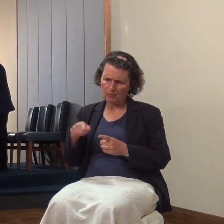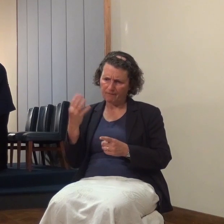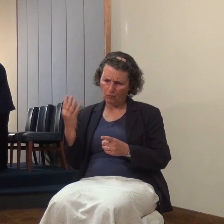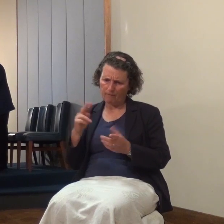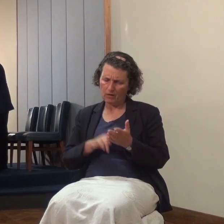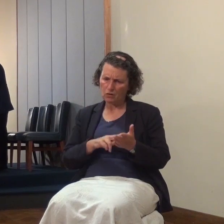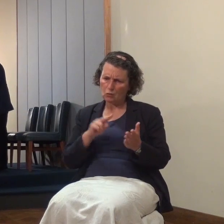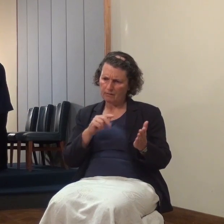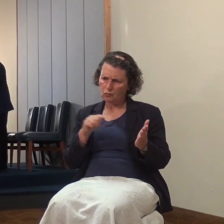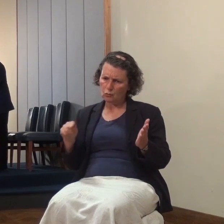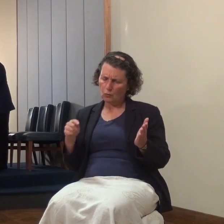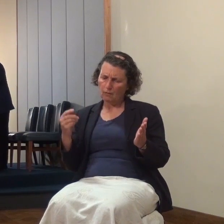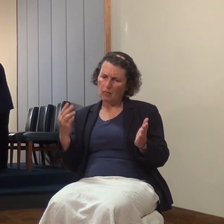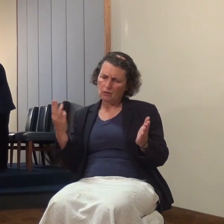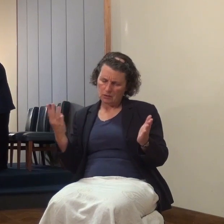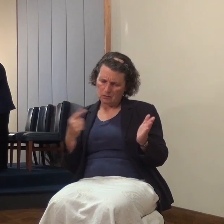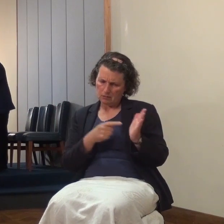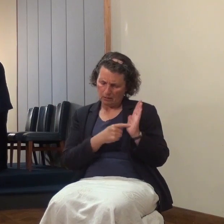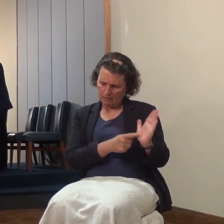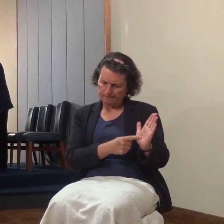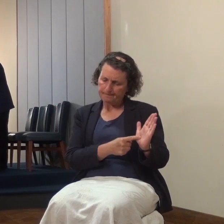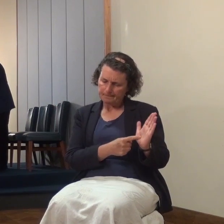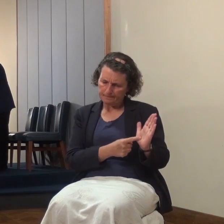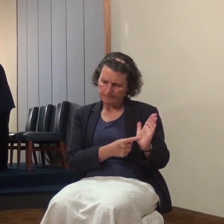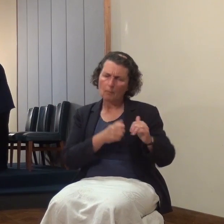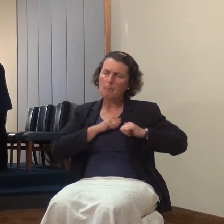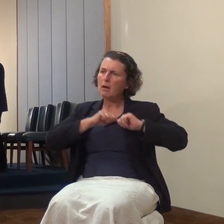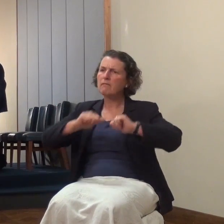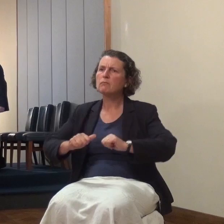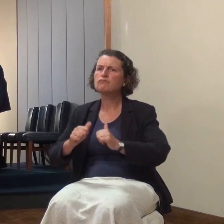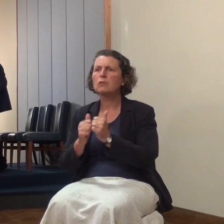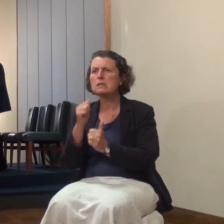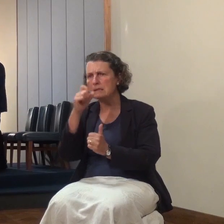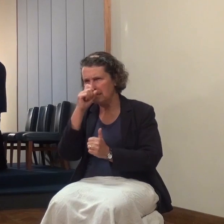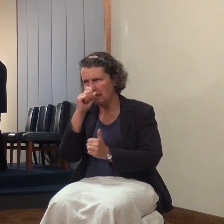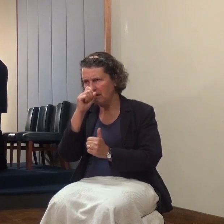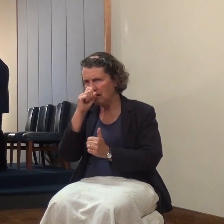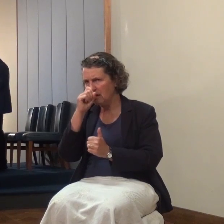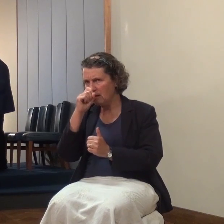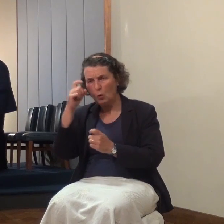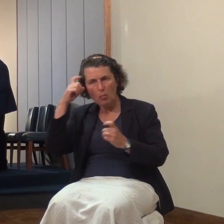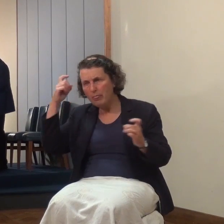verses 12 to 13, when he says this, Beloved, think it not strange